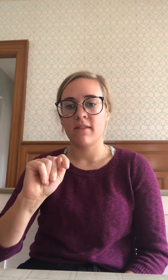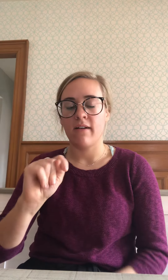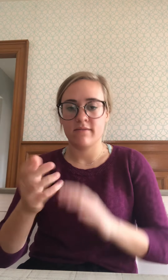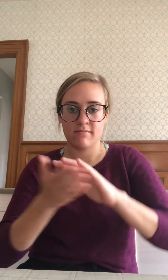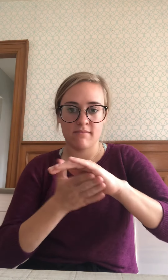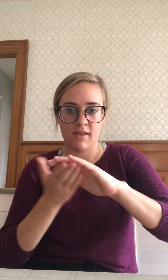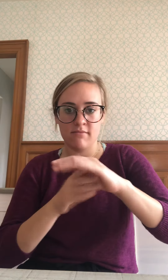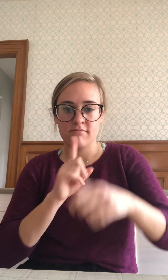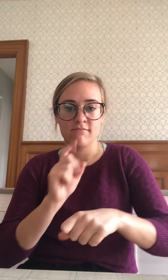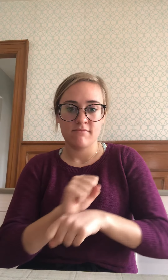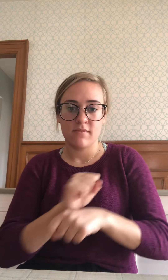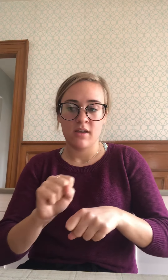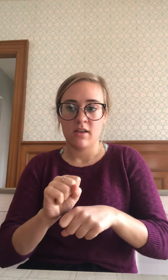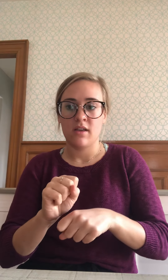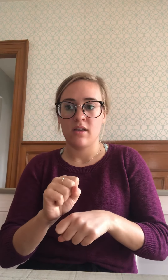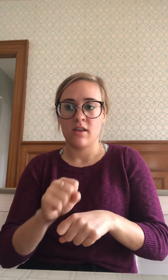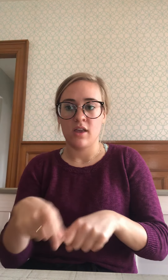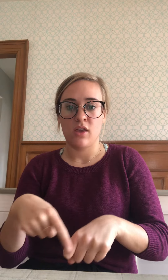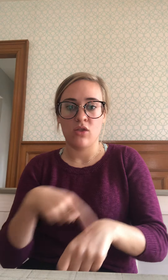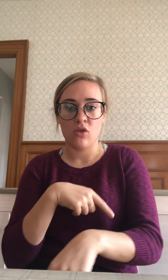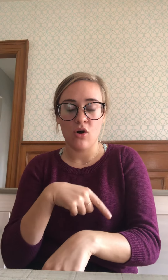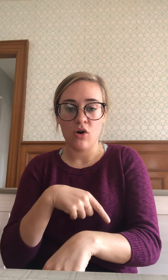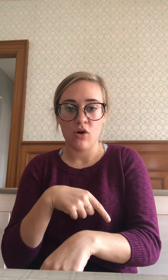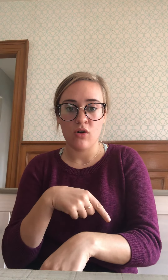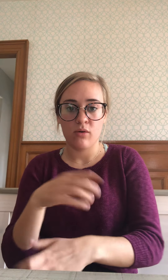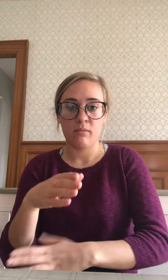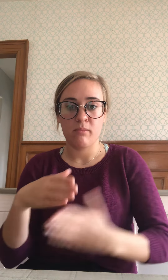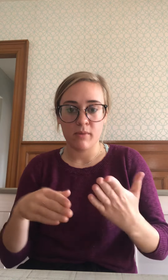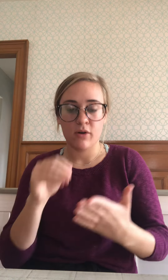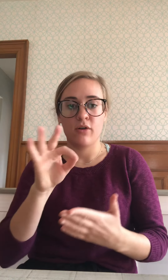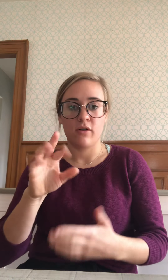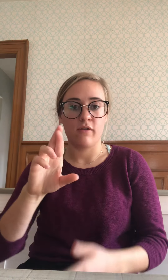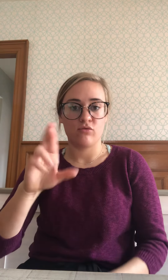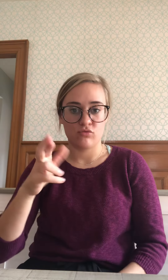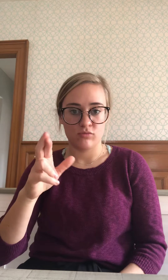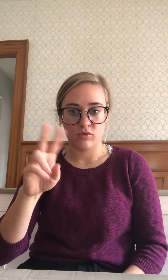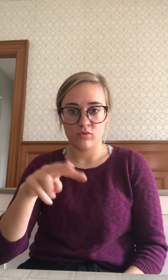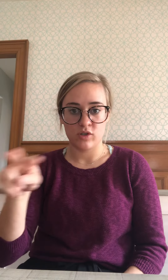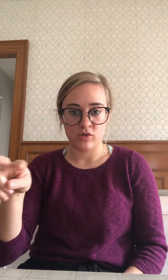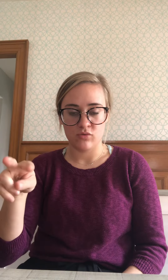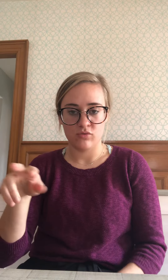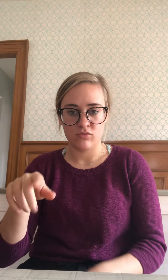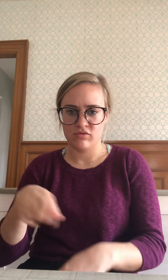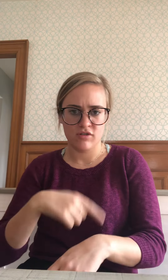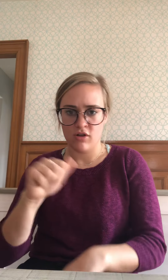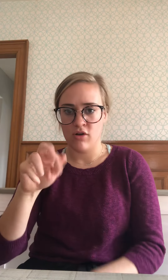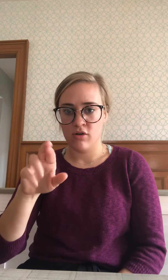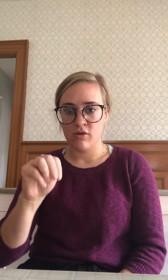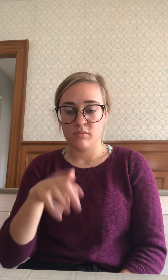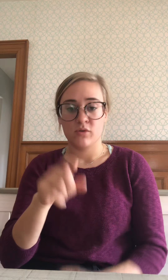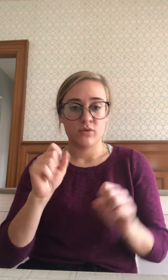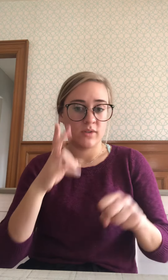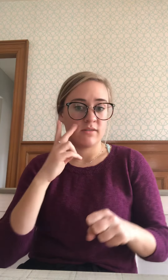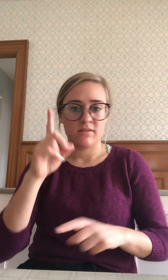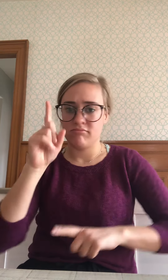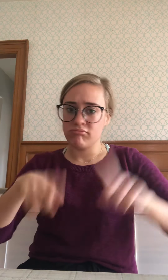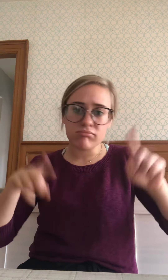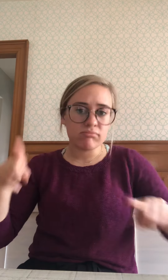long region of the long arm on chromosome 22, so you see a wide variety of expressions of